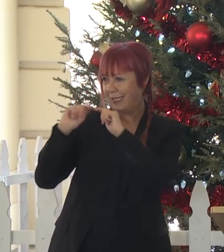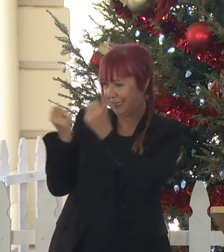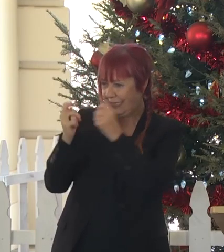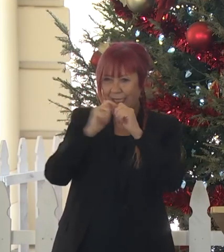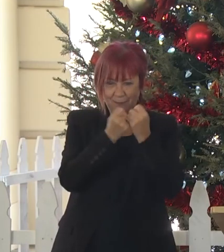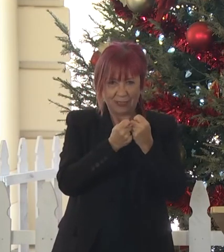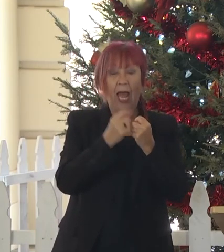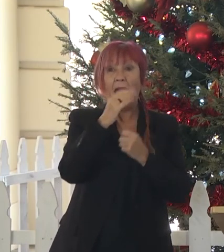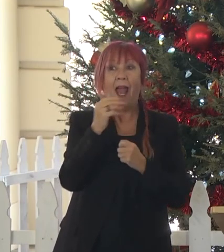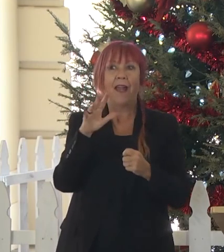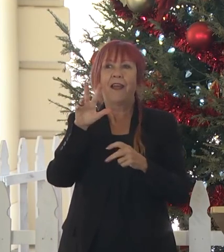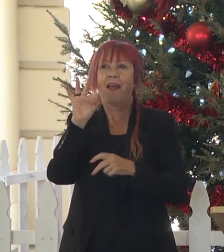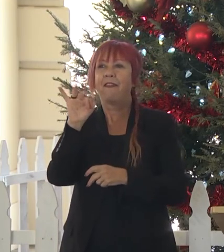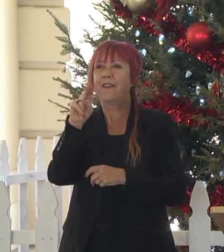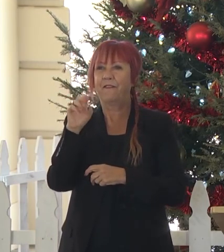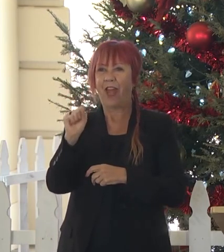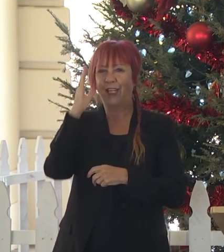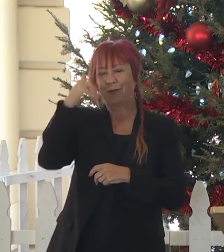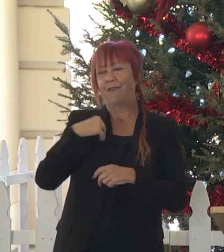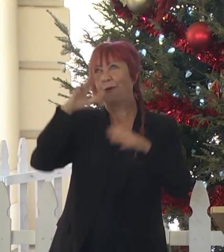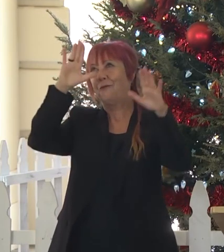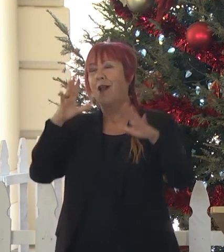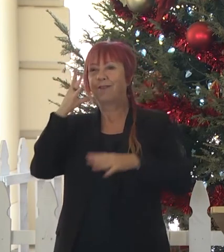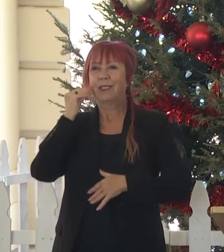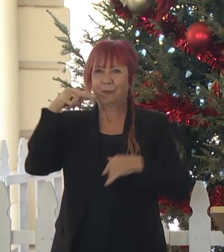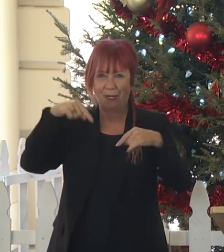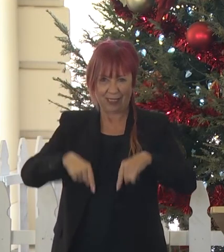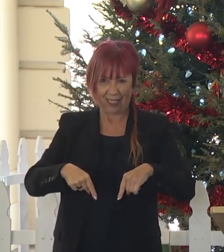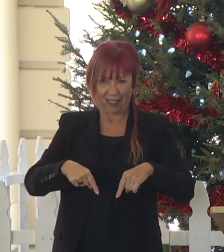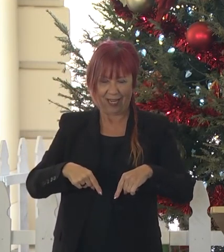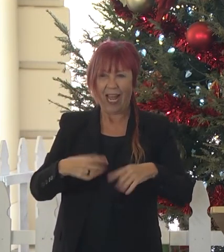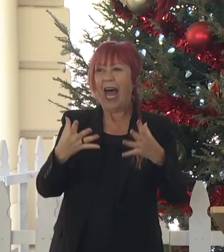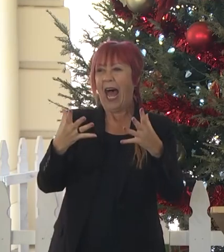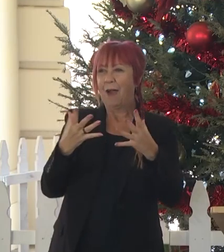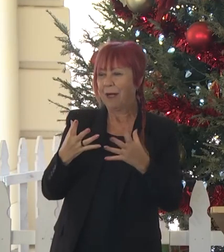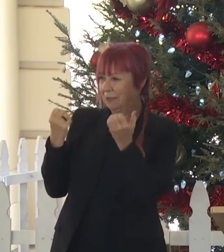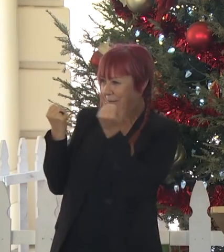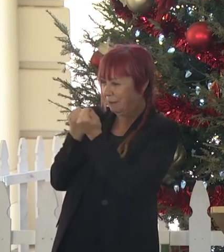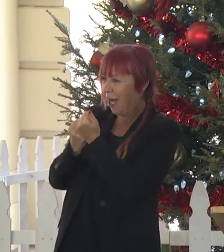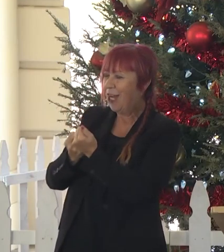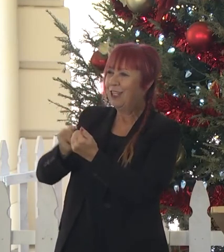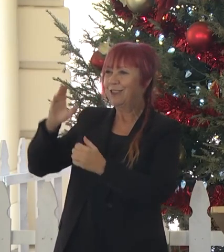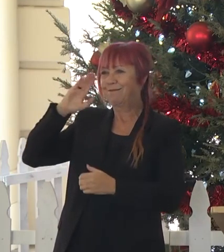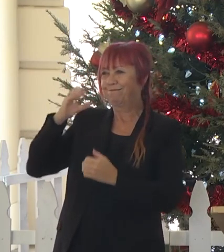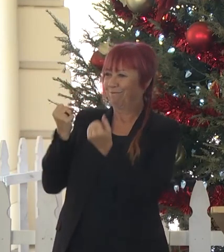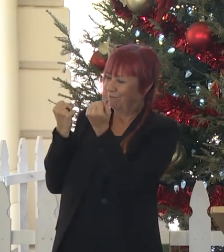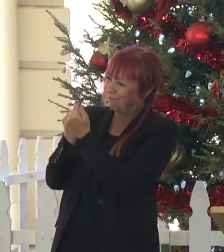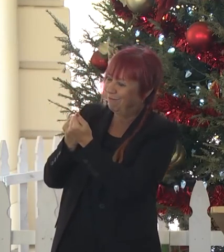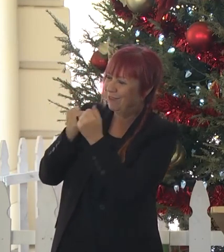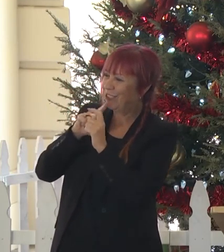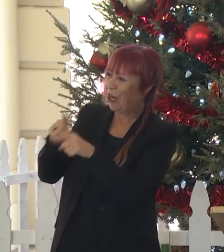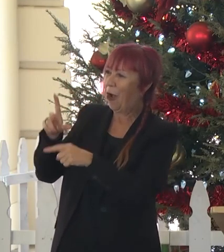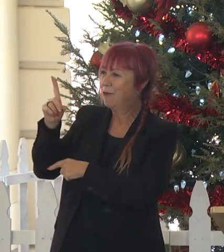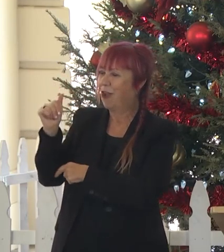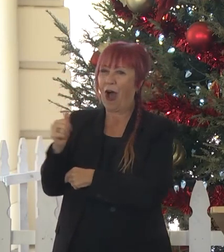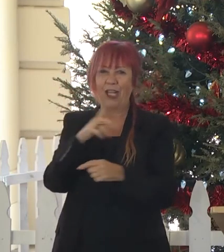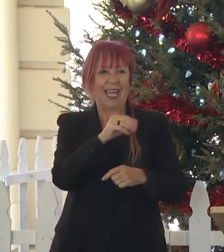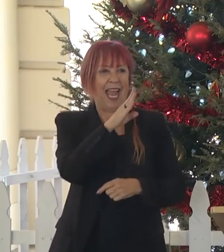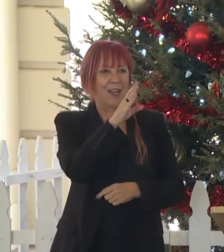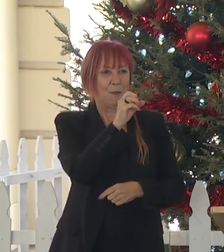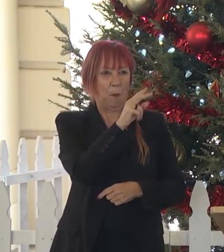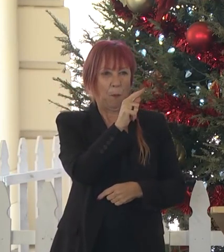Pasadena, and I want to wish both teams go Dogs and Boomer Sooner. But on a more serious note, I want